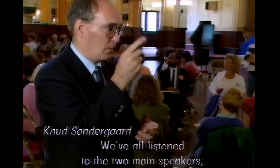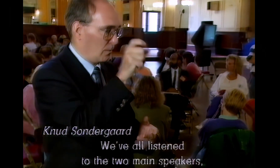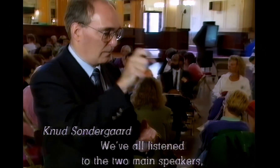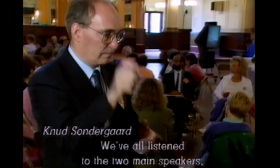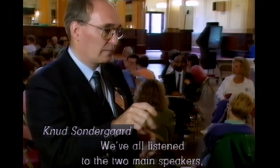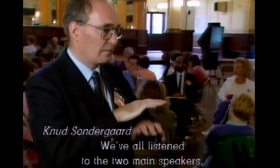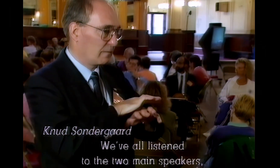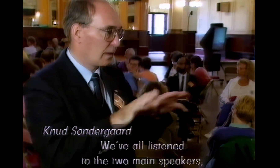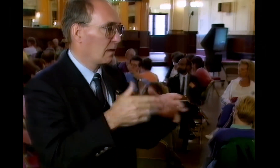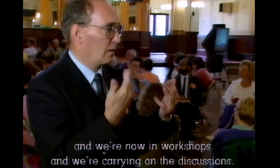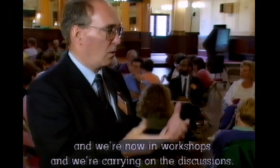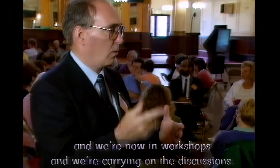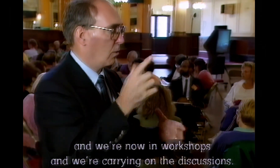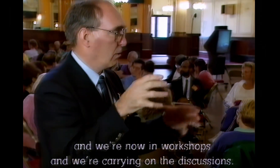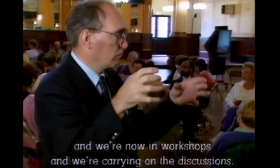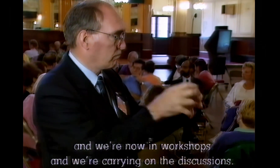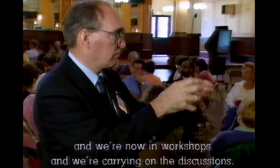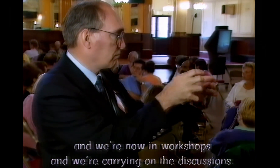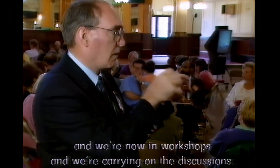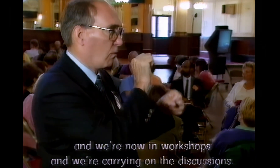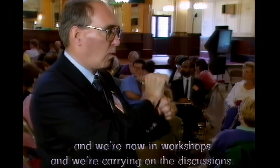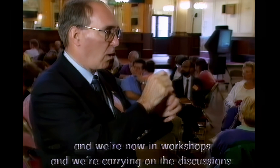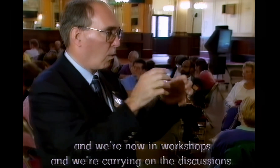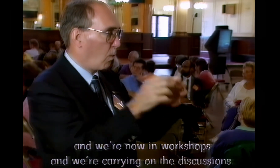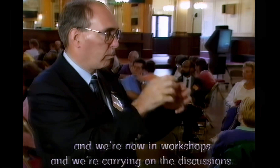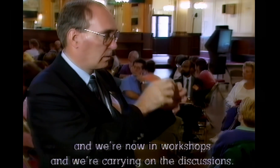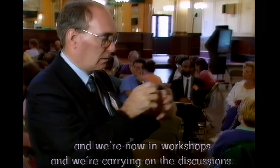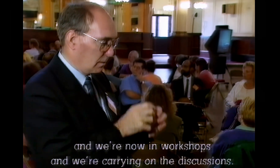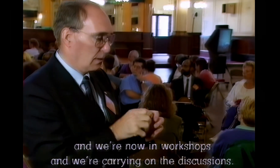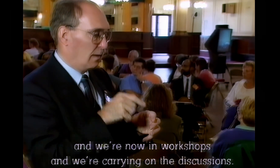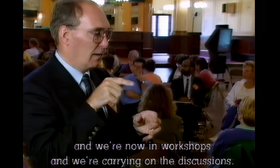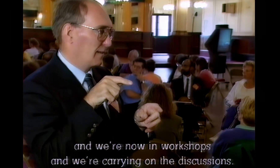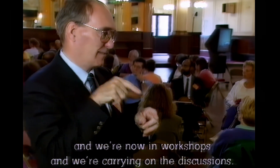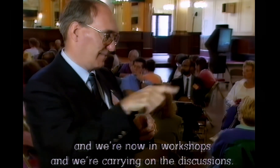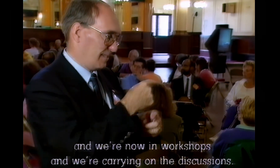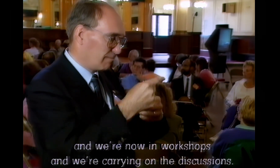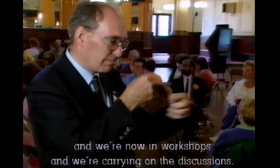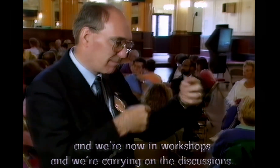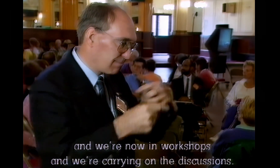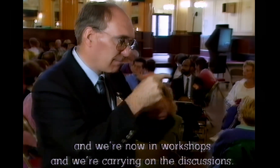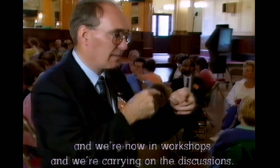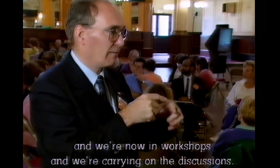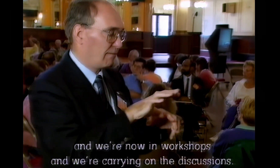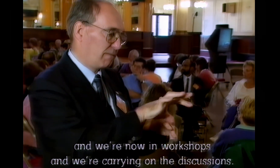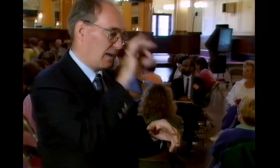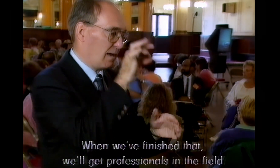Well, we've all listened to the two main speakers, and we've broken down into workshops, and we're carrying on our discussions now.